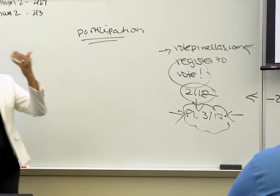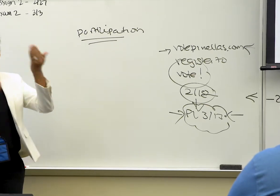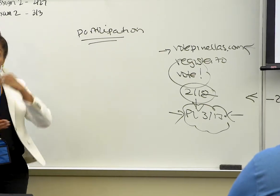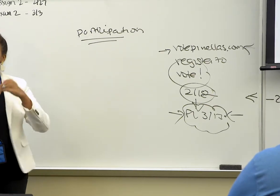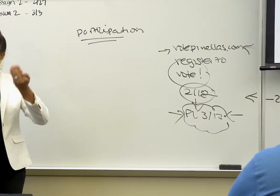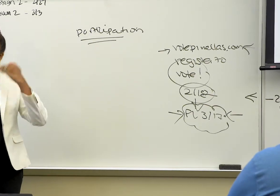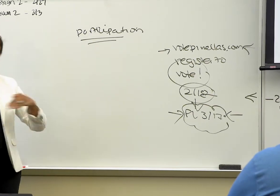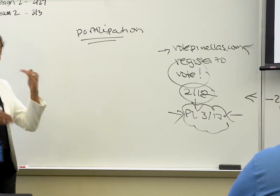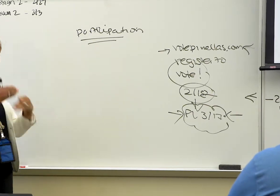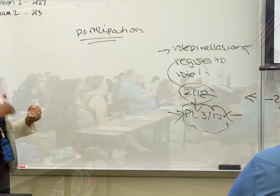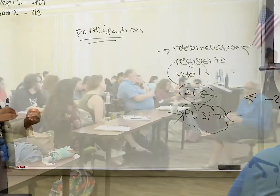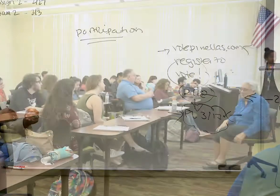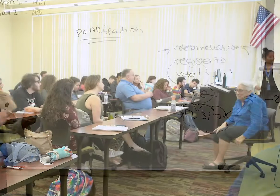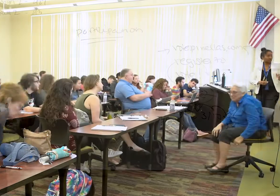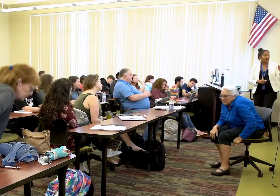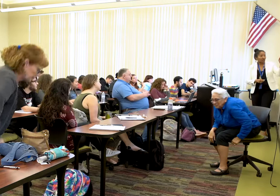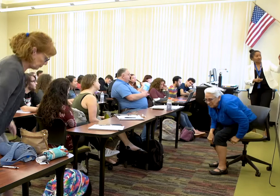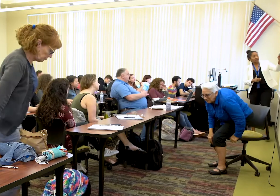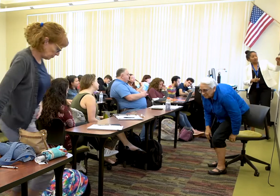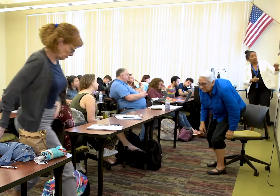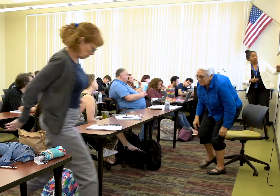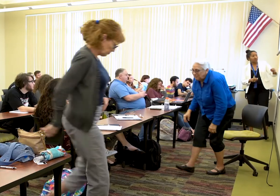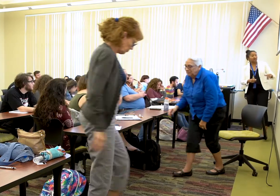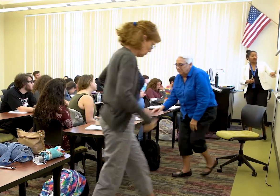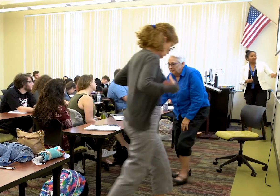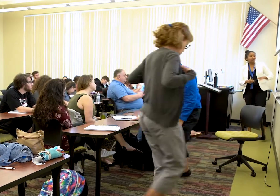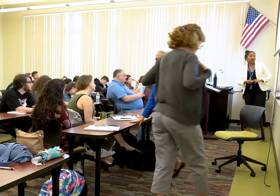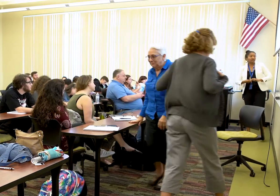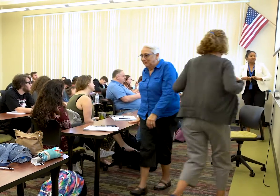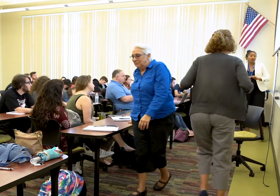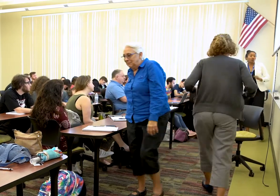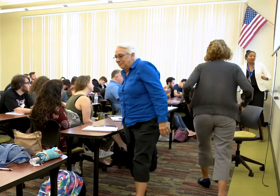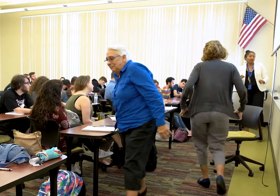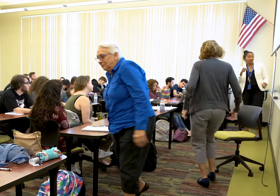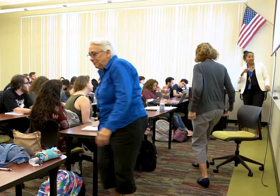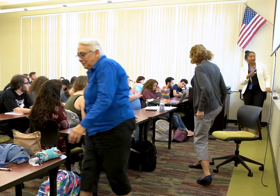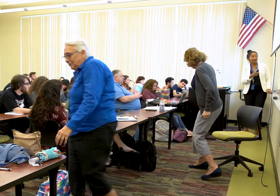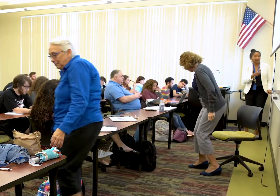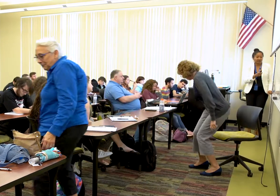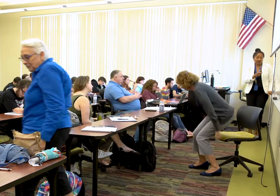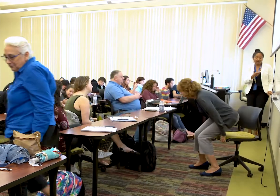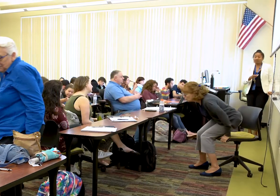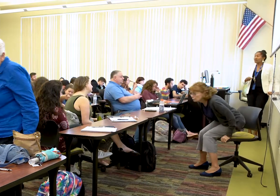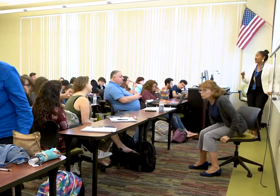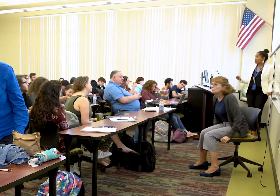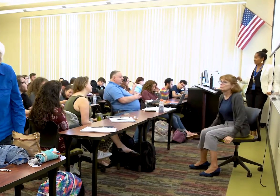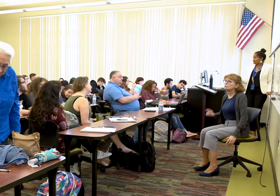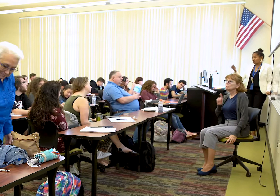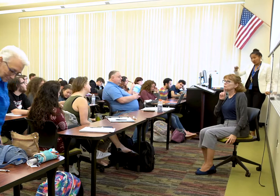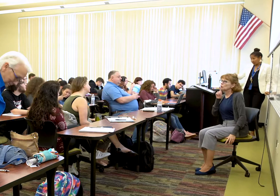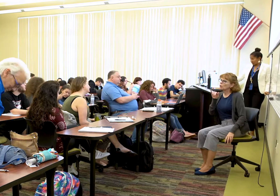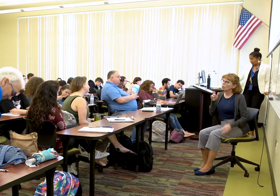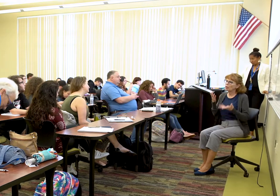This will minimize confusion later. Standard practice dictates that interpreters often work in teams. Research shows that